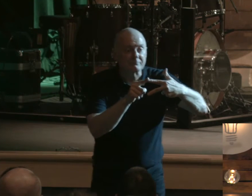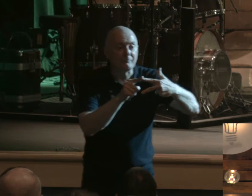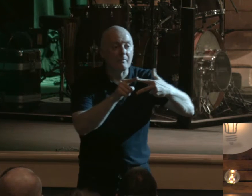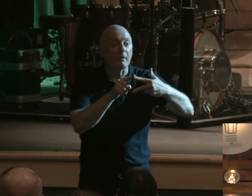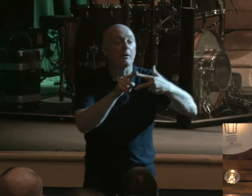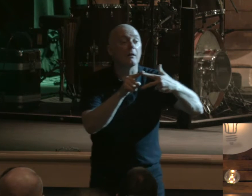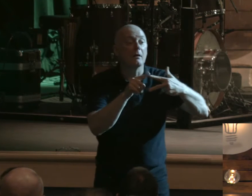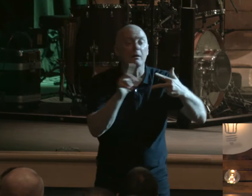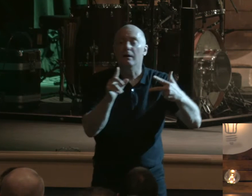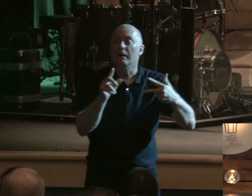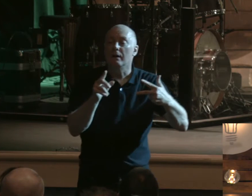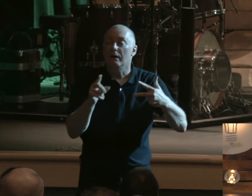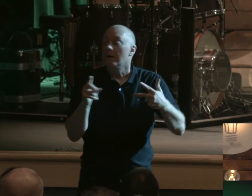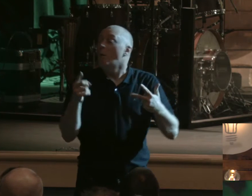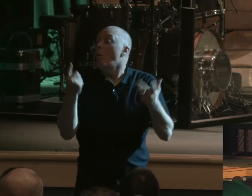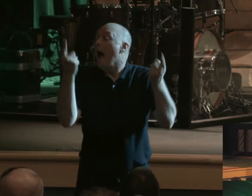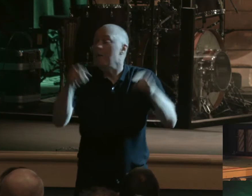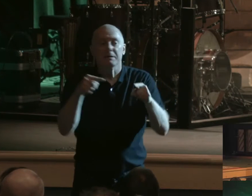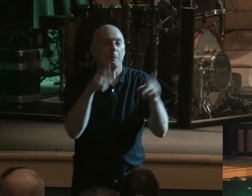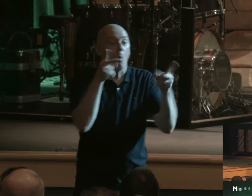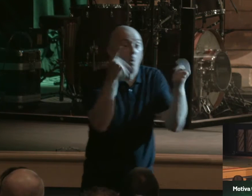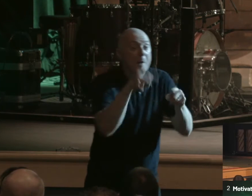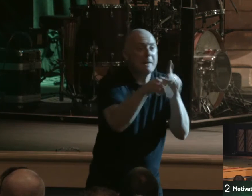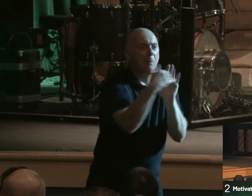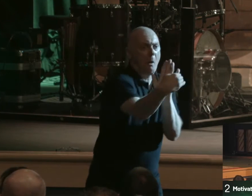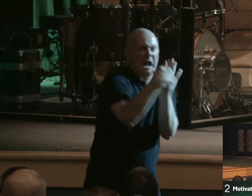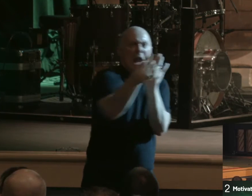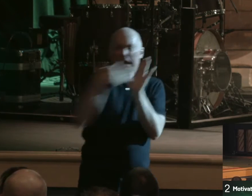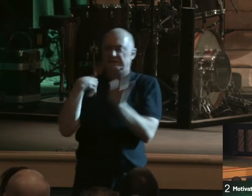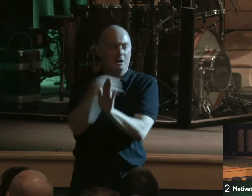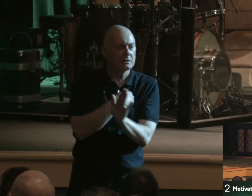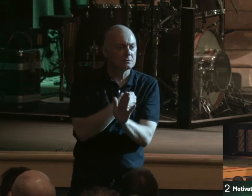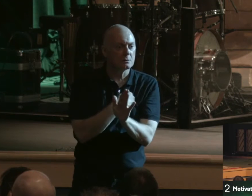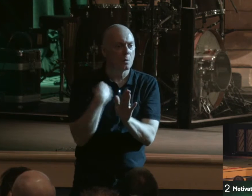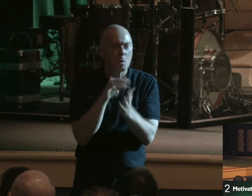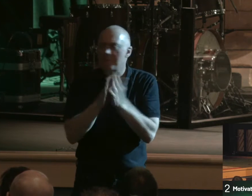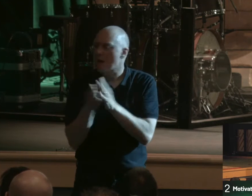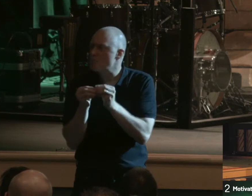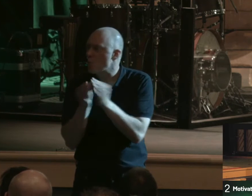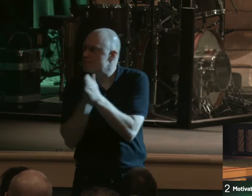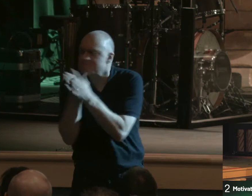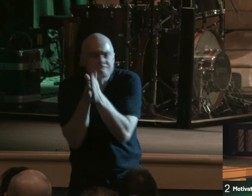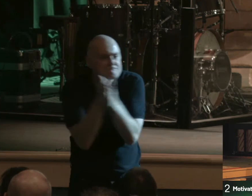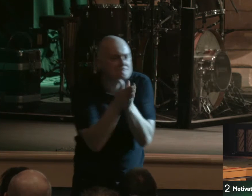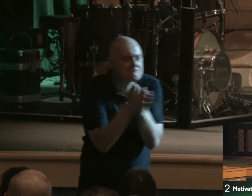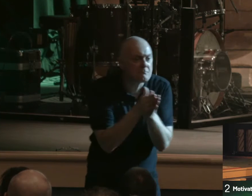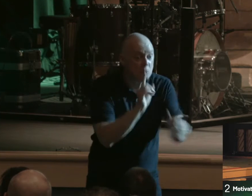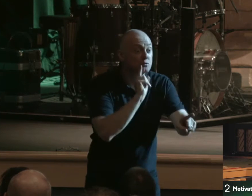This is motivated within opposition. Motivated within opposition.